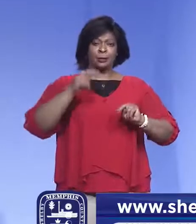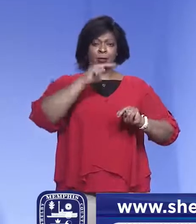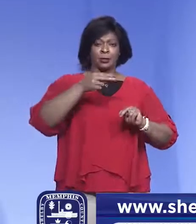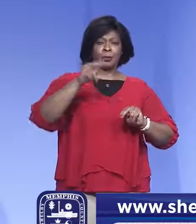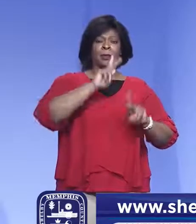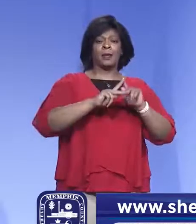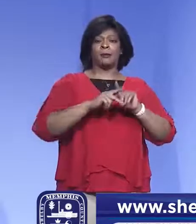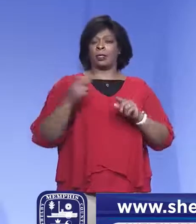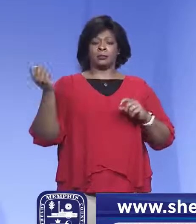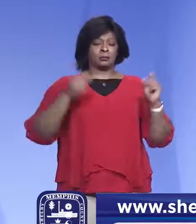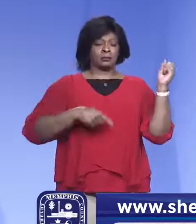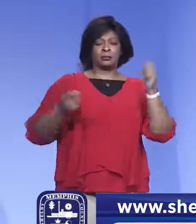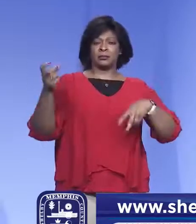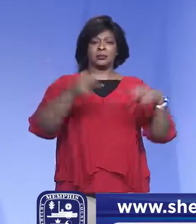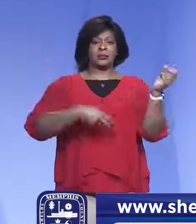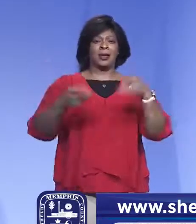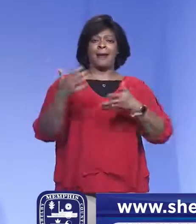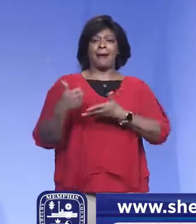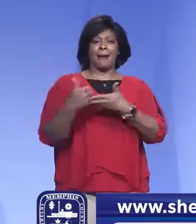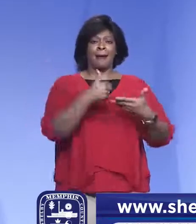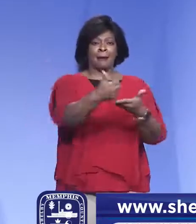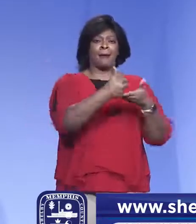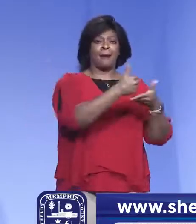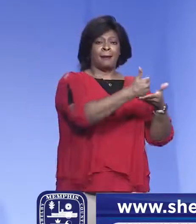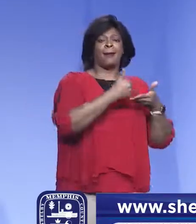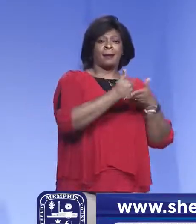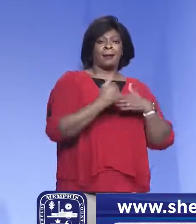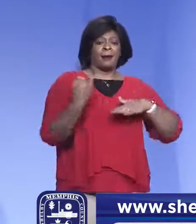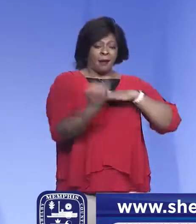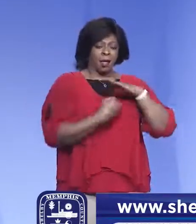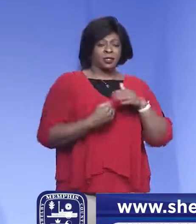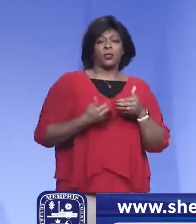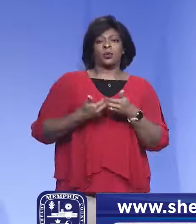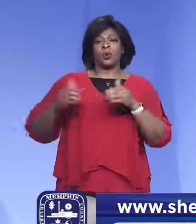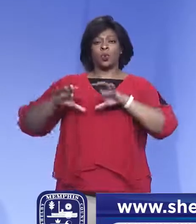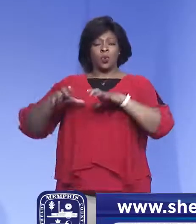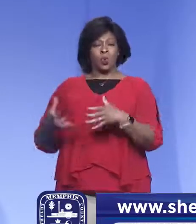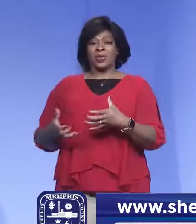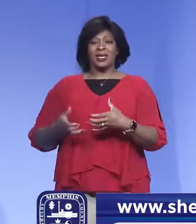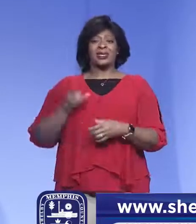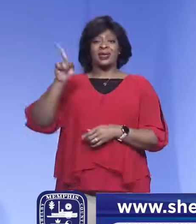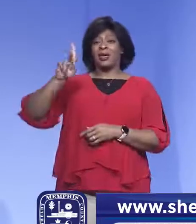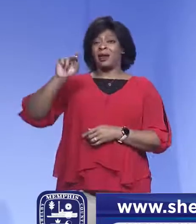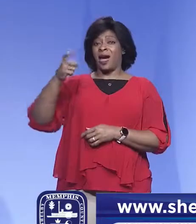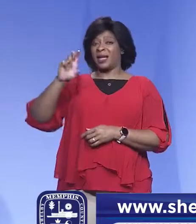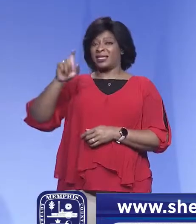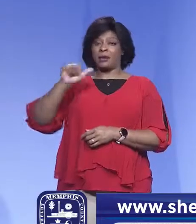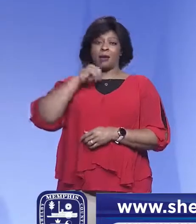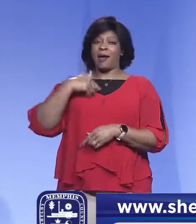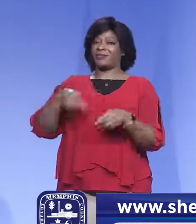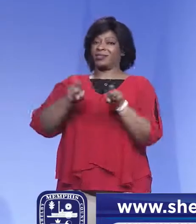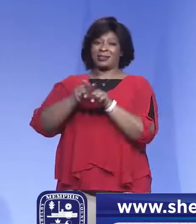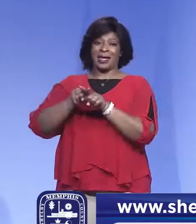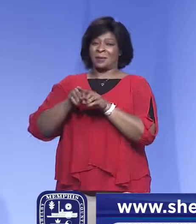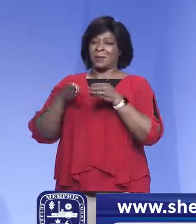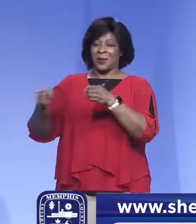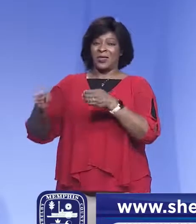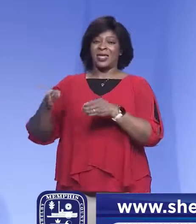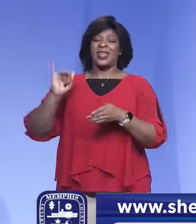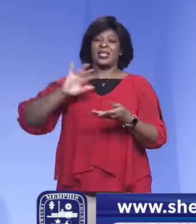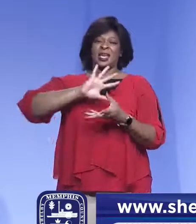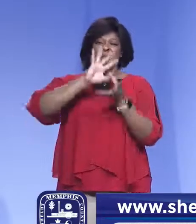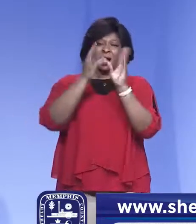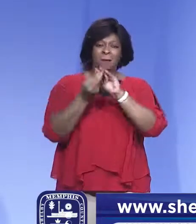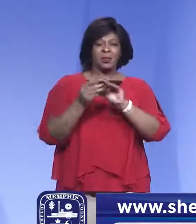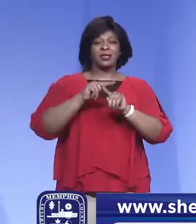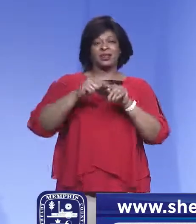pitching in and helping to get people isolated or quarantined. That is not happening in Knox County. So I would think it's a combination of